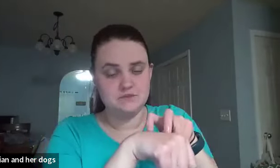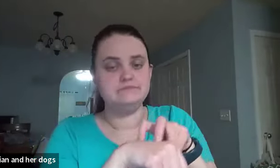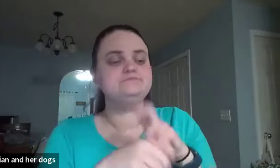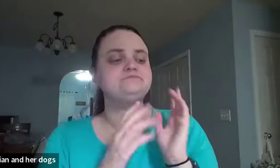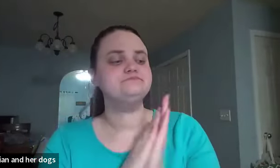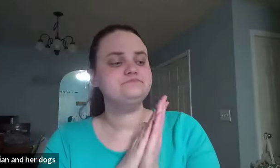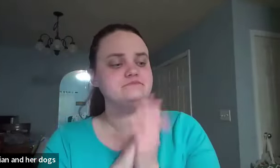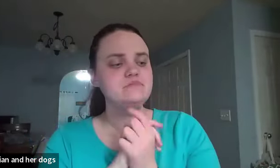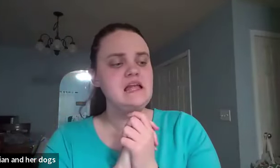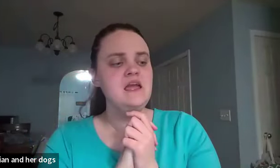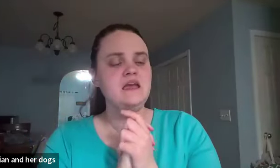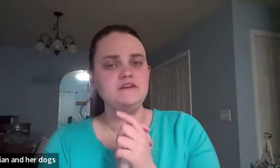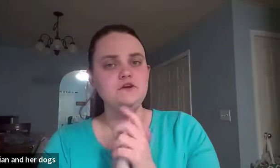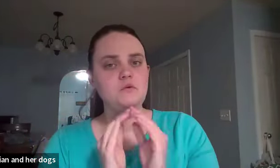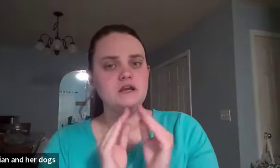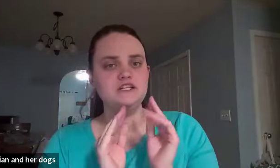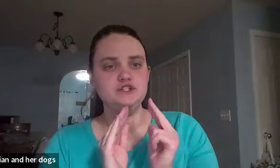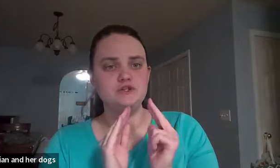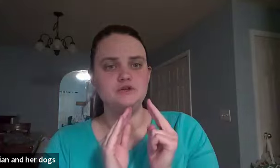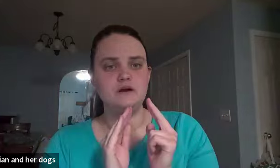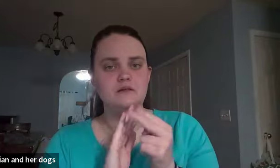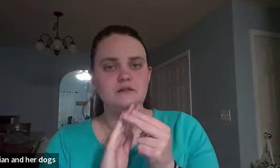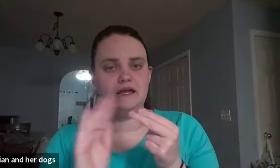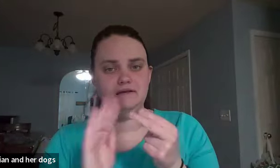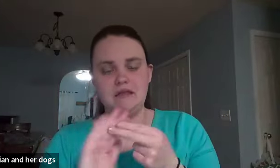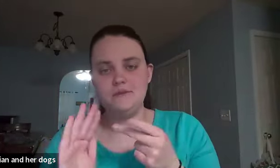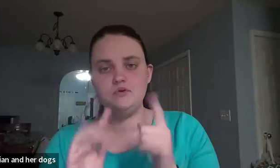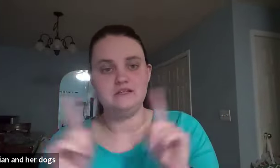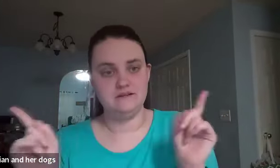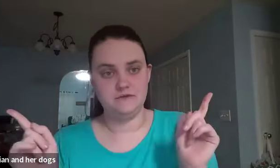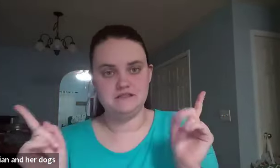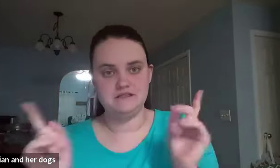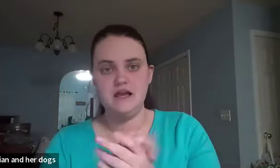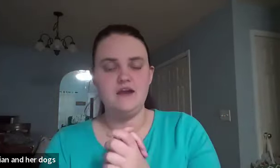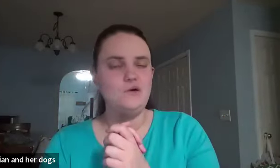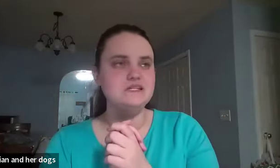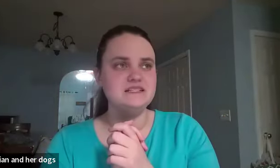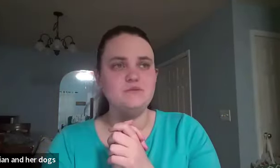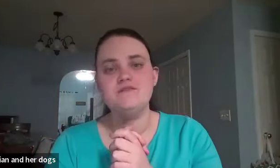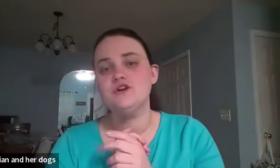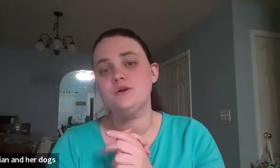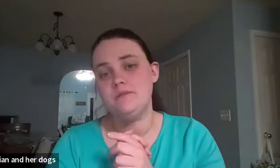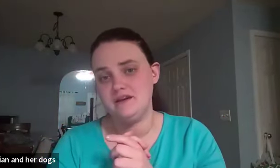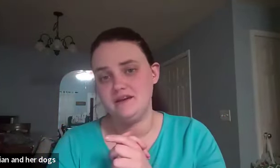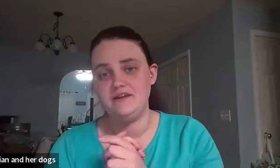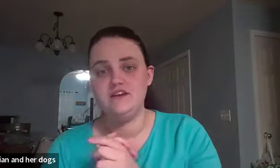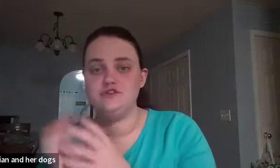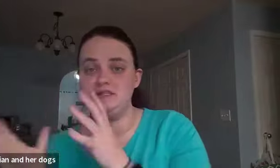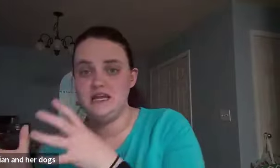chips. If you wanted to like label a difference, like I always like to say, whenever you go to a picnic and then there's